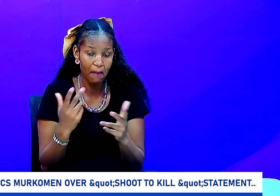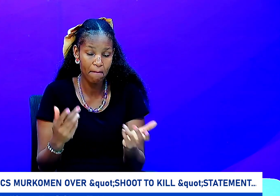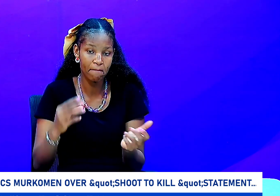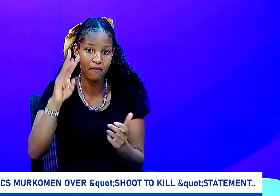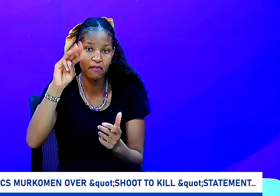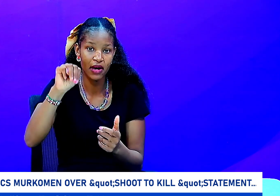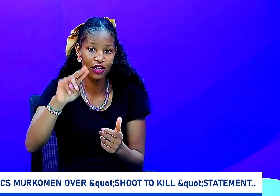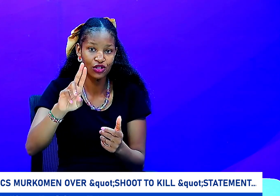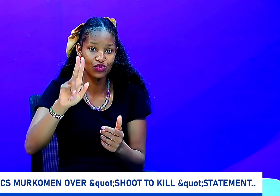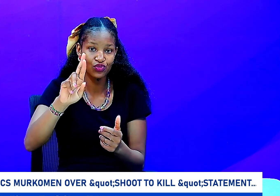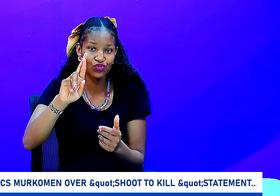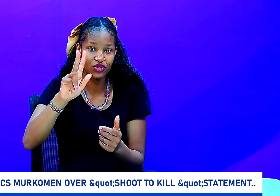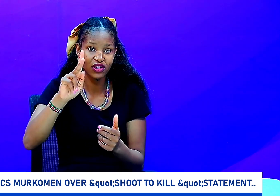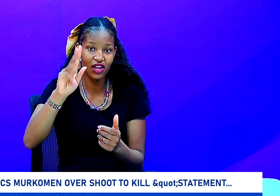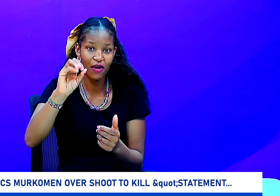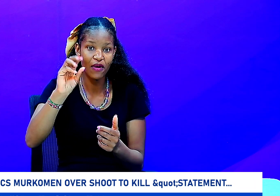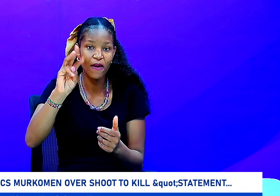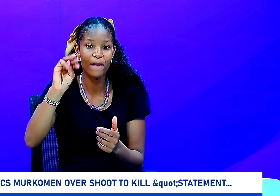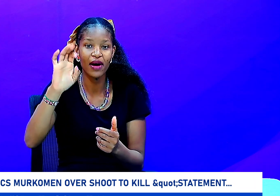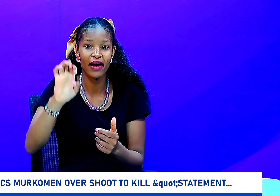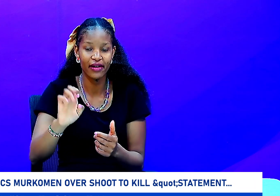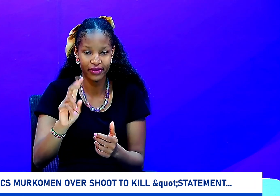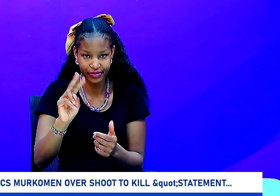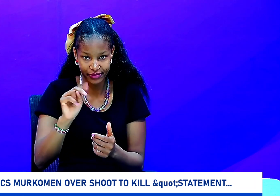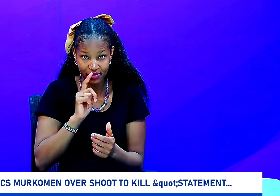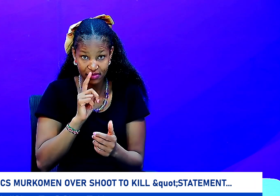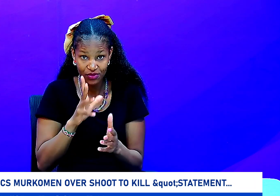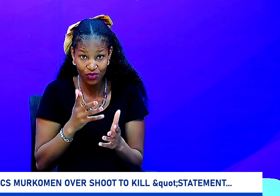Murkomen over his shoot-to-kill order